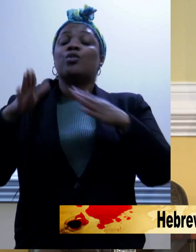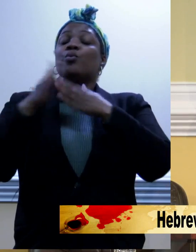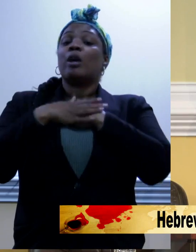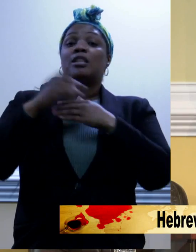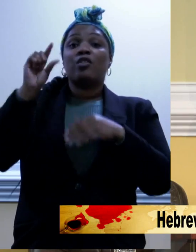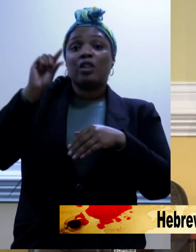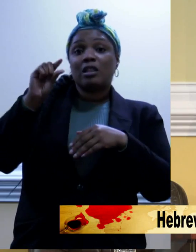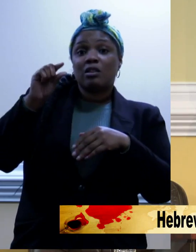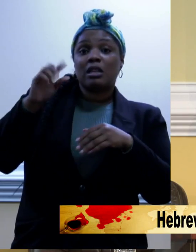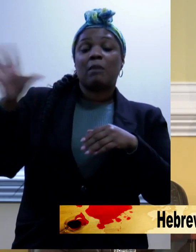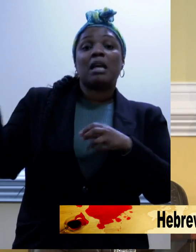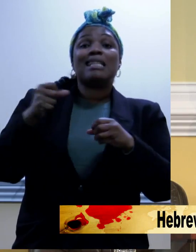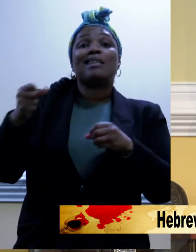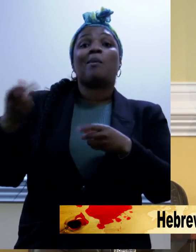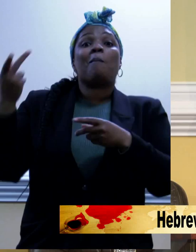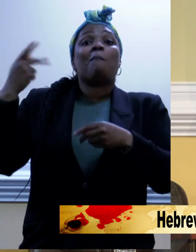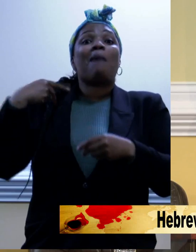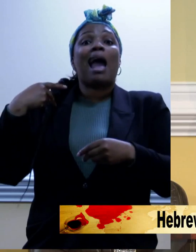again.